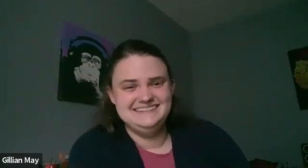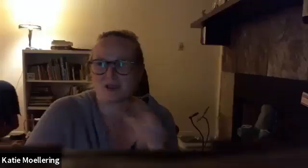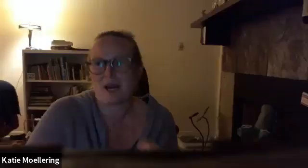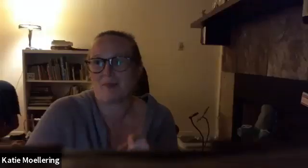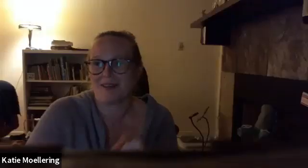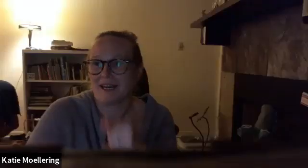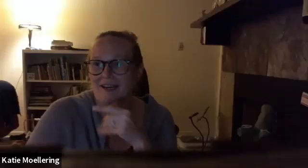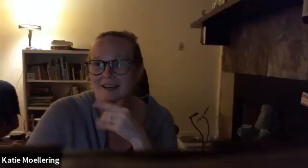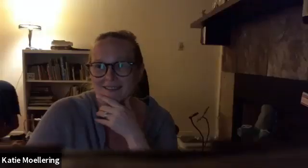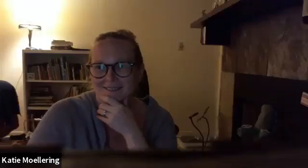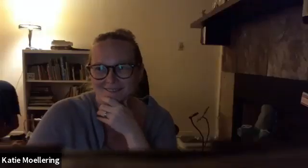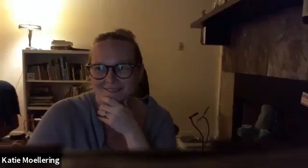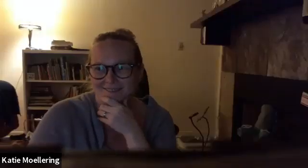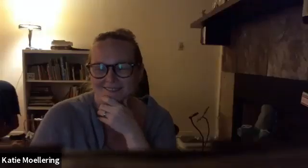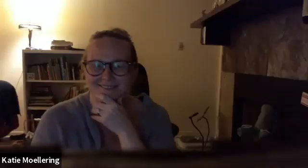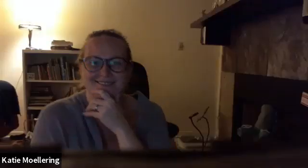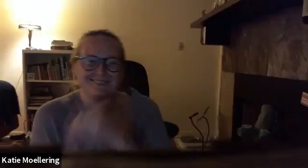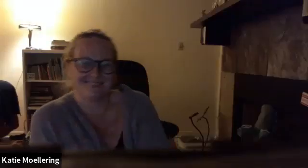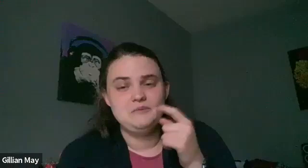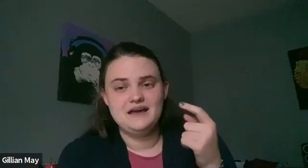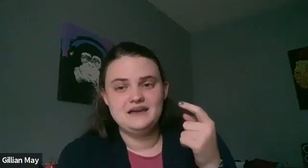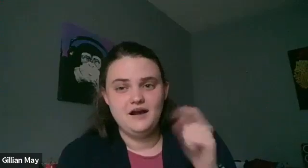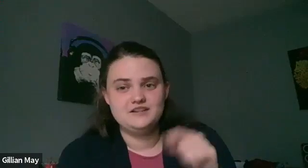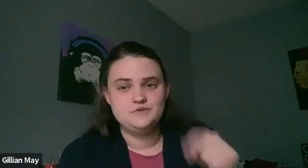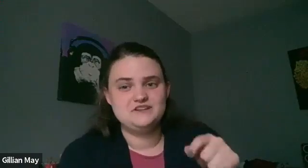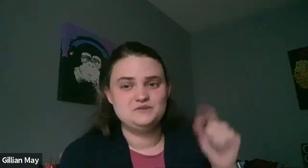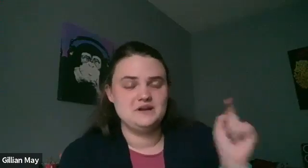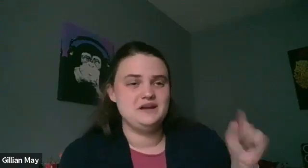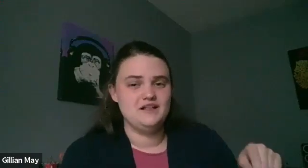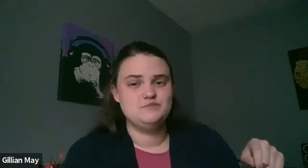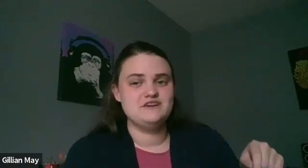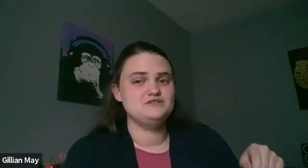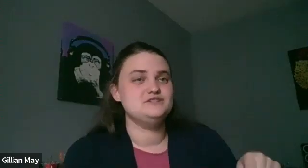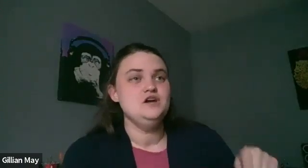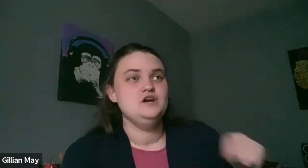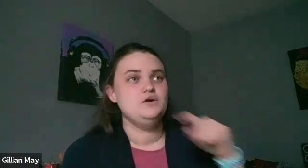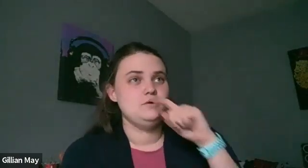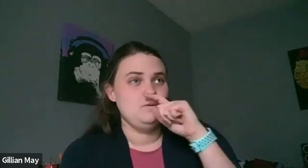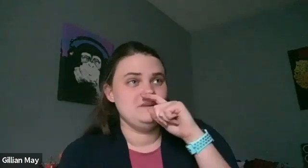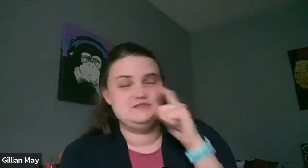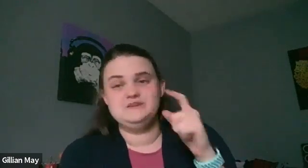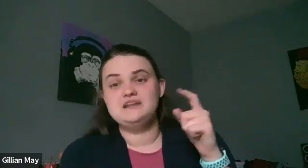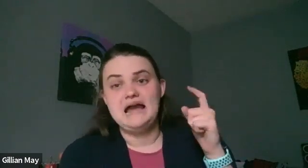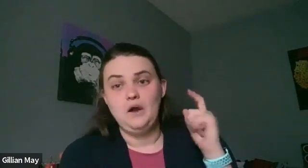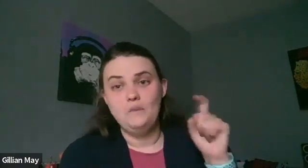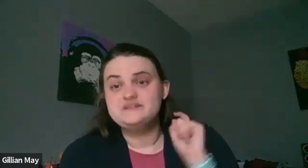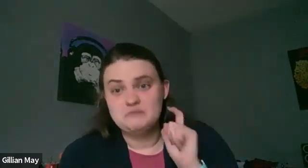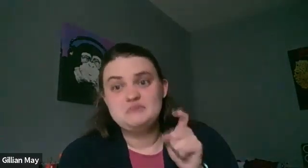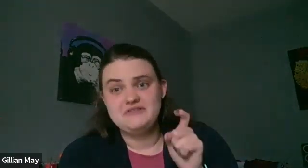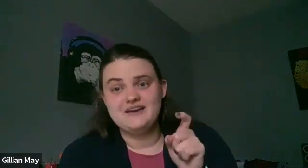trap right there. Oh yeah, because one of my college professors, who is the reason I always remember